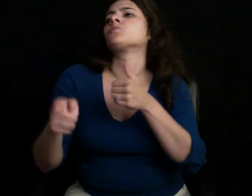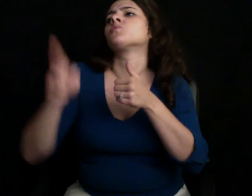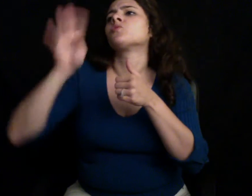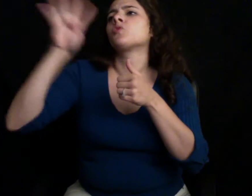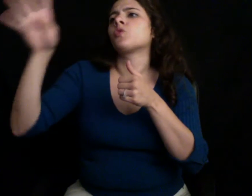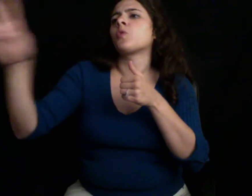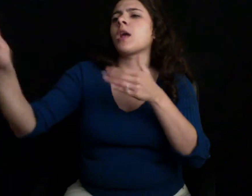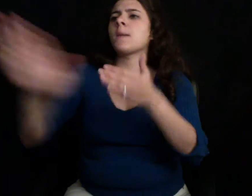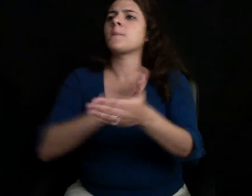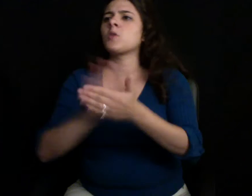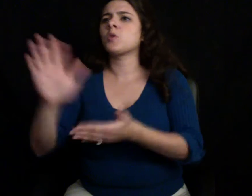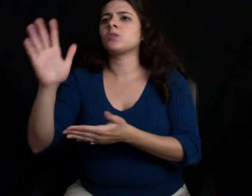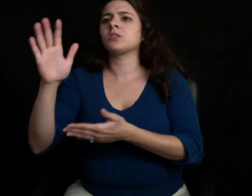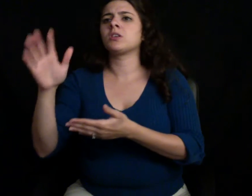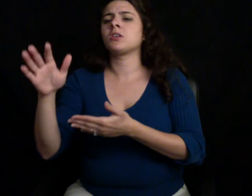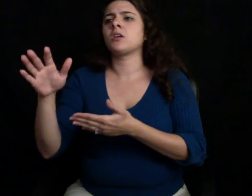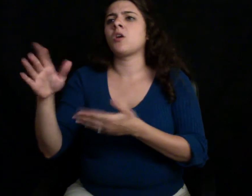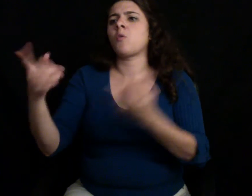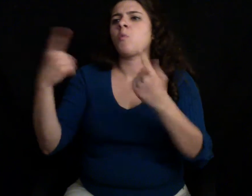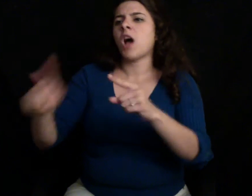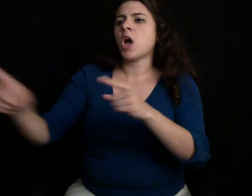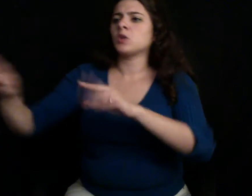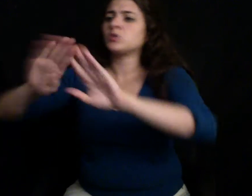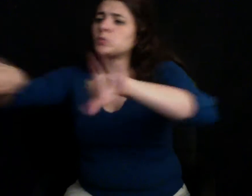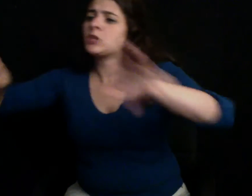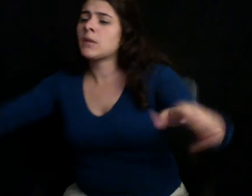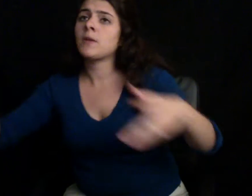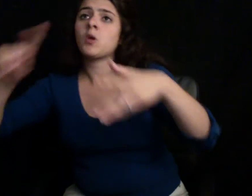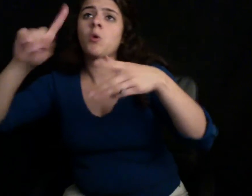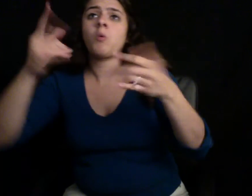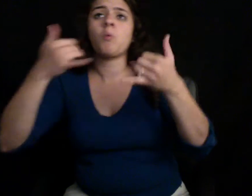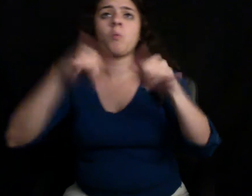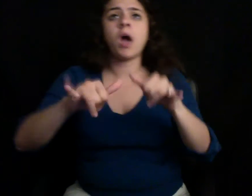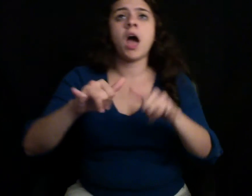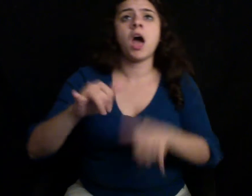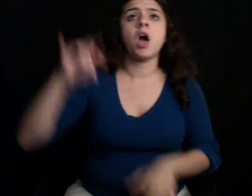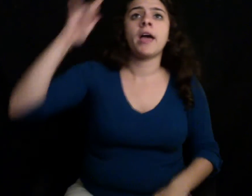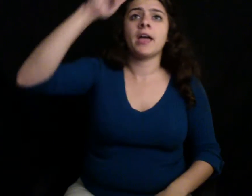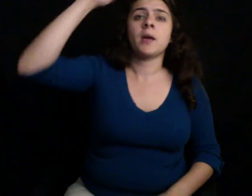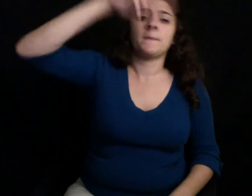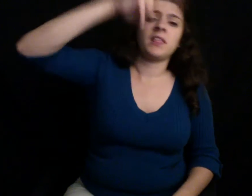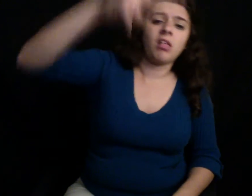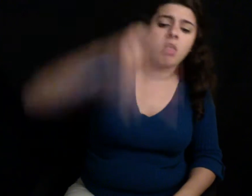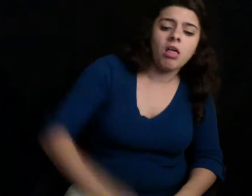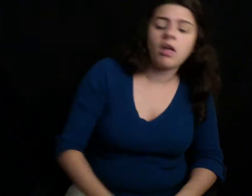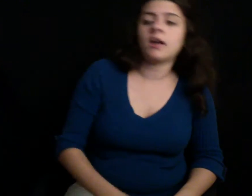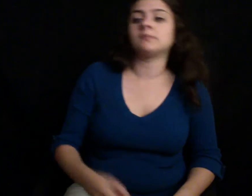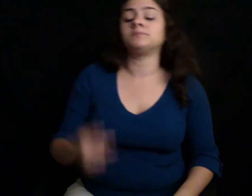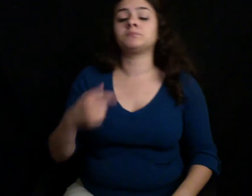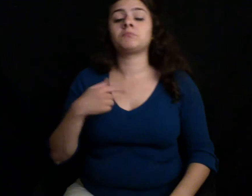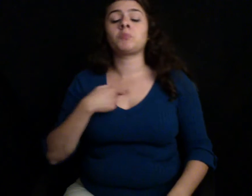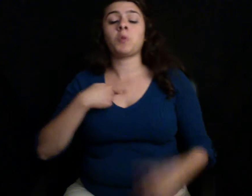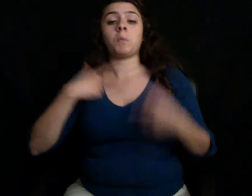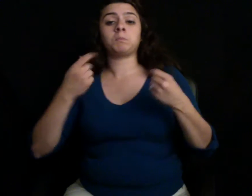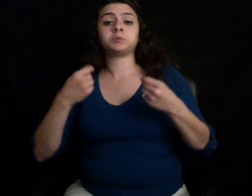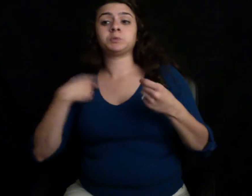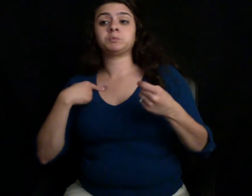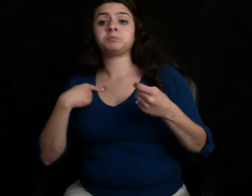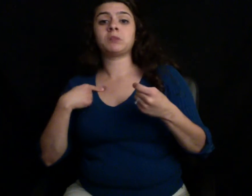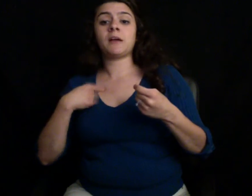plane. So I hired 2 fucking cameramen, and I went, jumped out of the plane, and rapped on the way to the ground. Shit made CNN. So